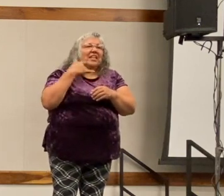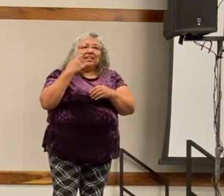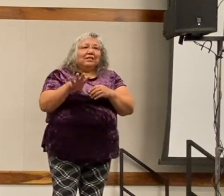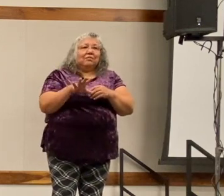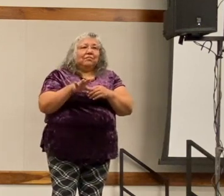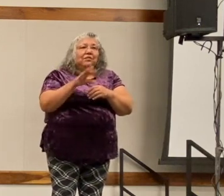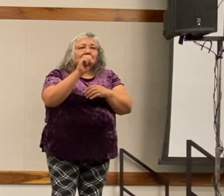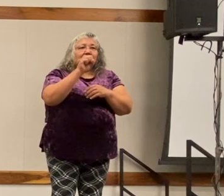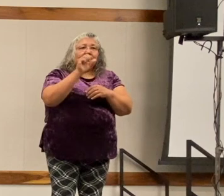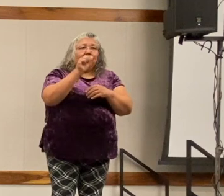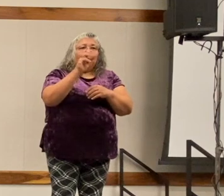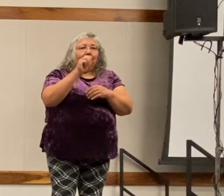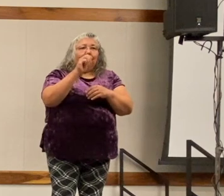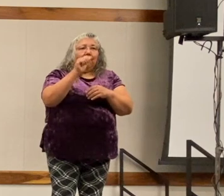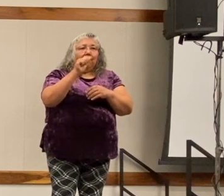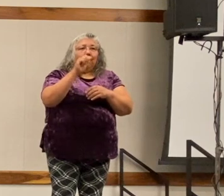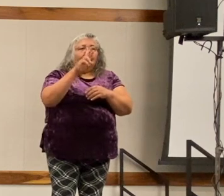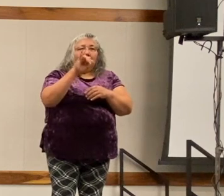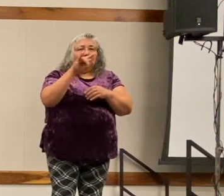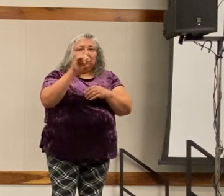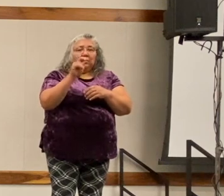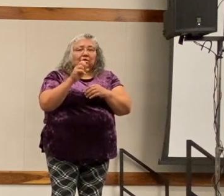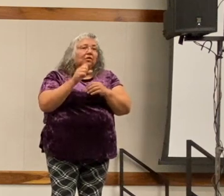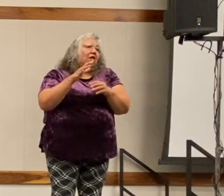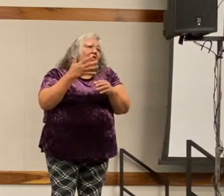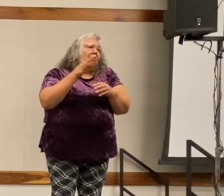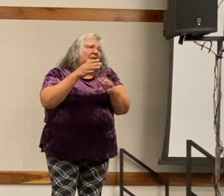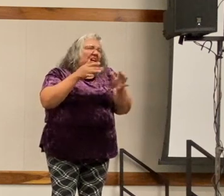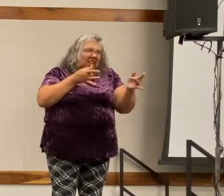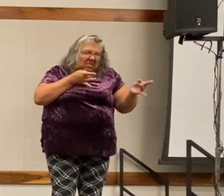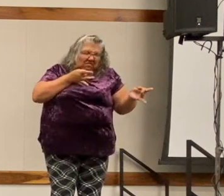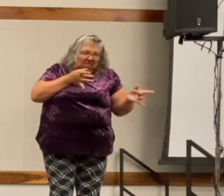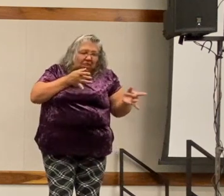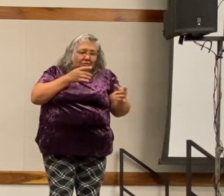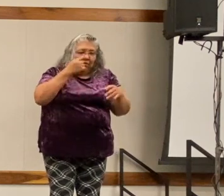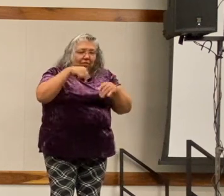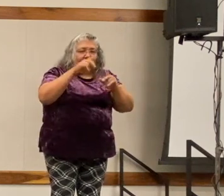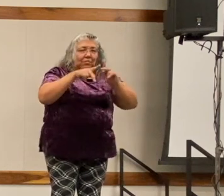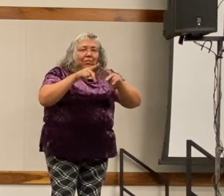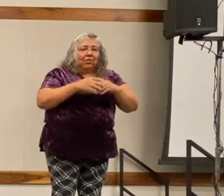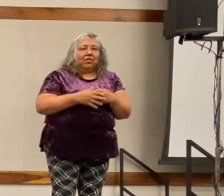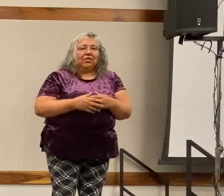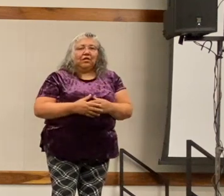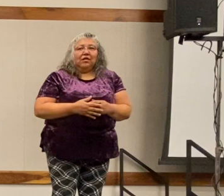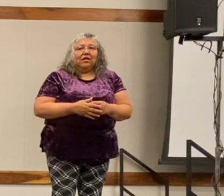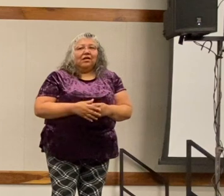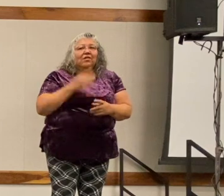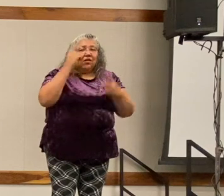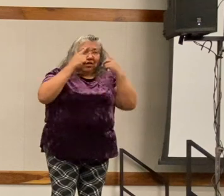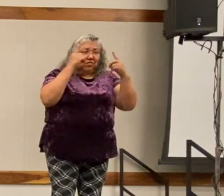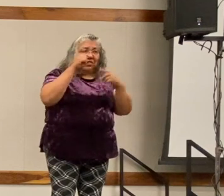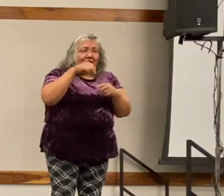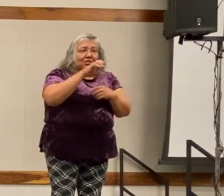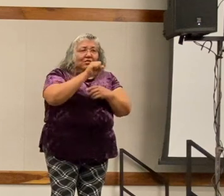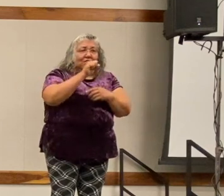the Samaritans. They had almost like a hatred for these folks. And they considered